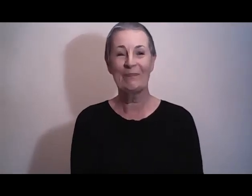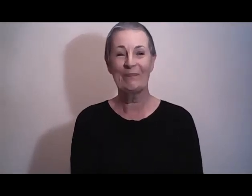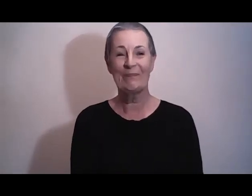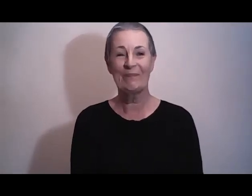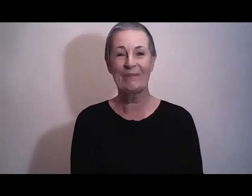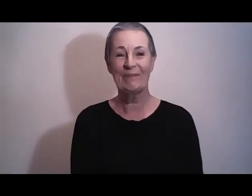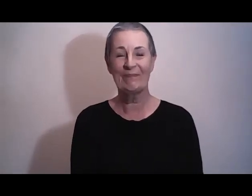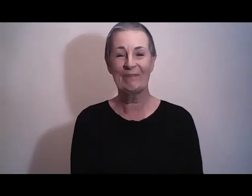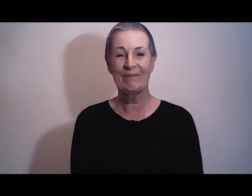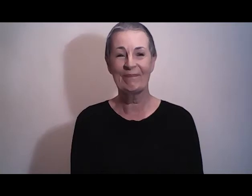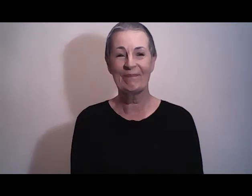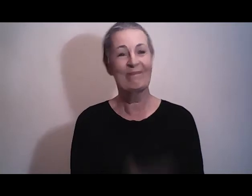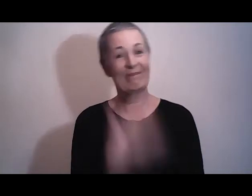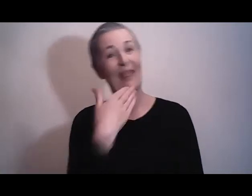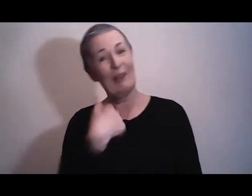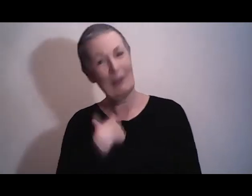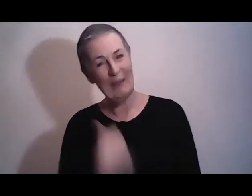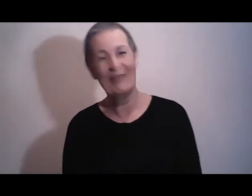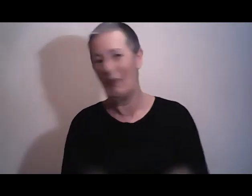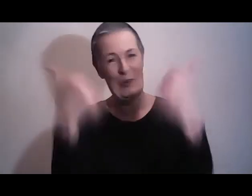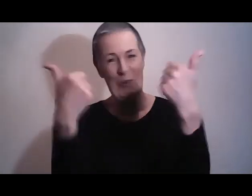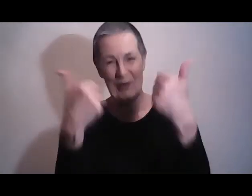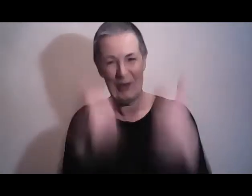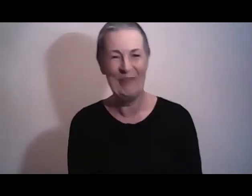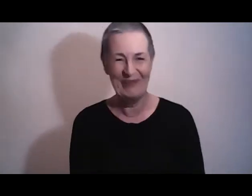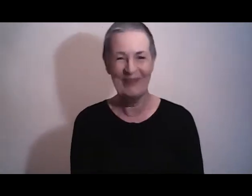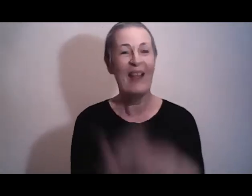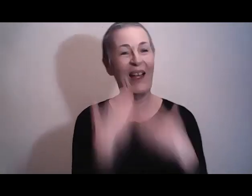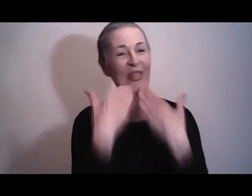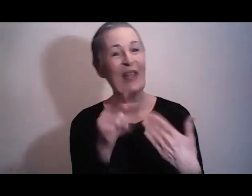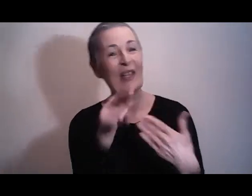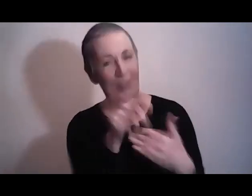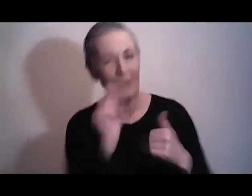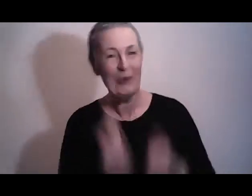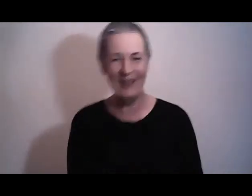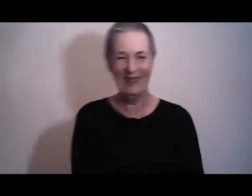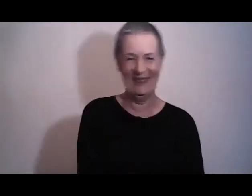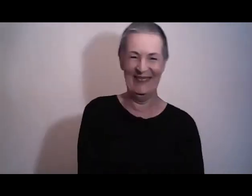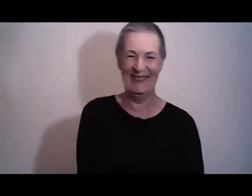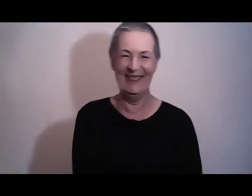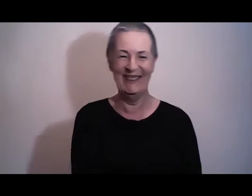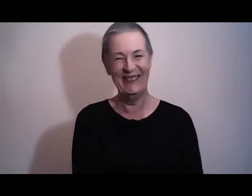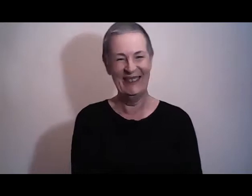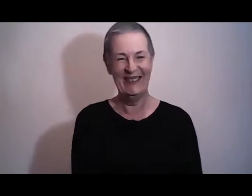And thank you very much, Angie, for translating. Welcome. Thank